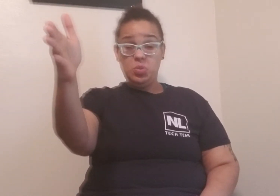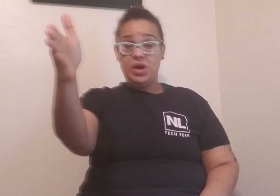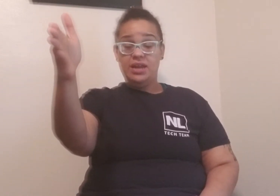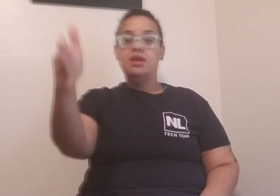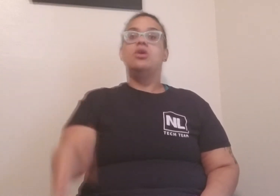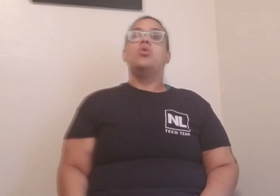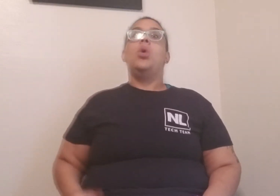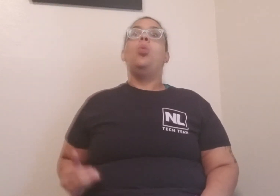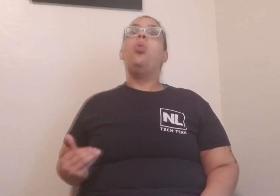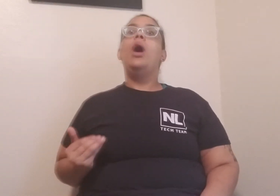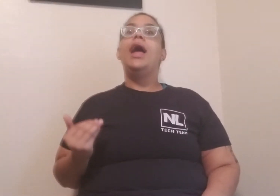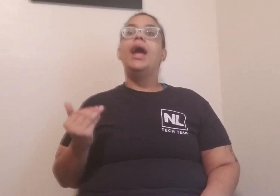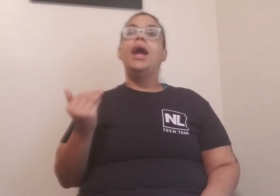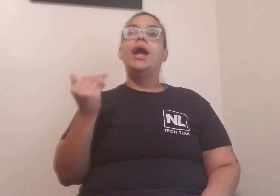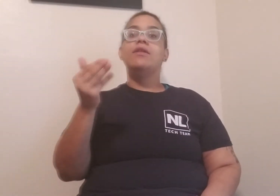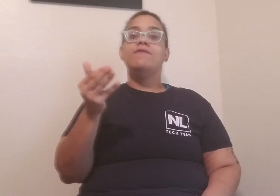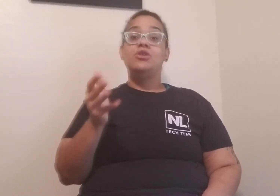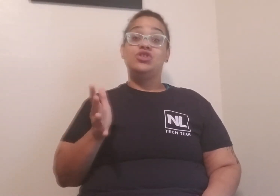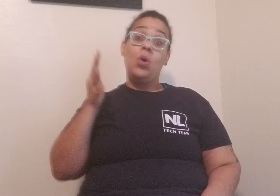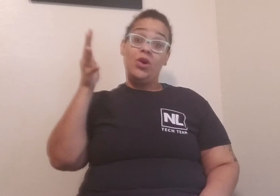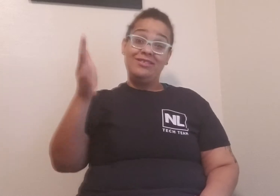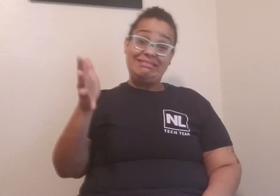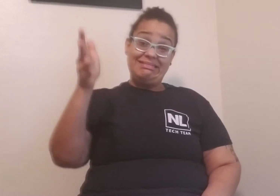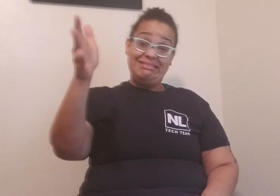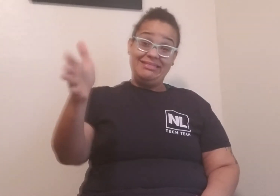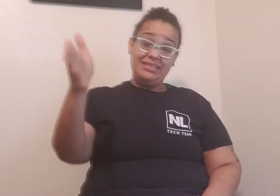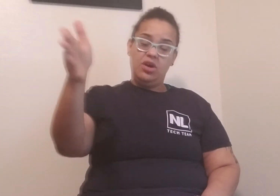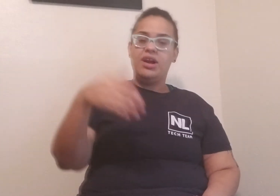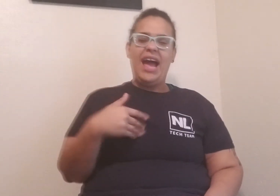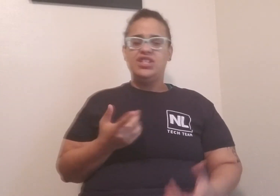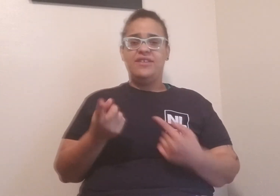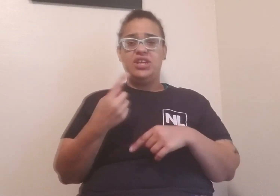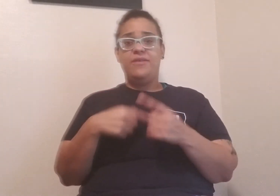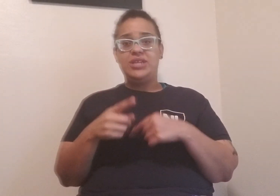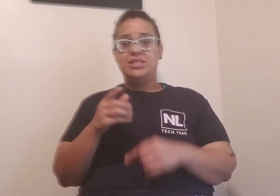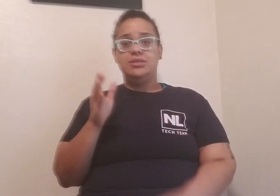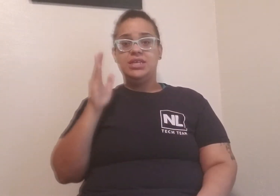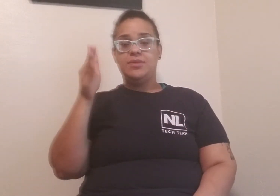what? Way in the future, or actually I've never seen somebody like